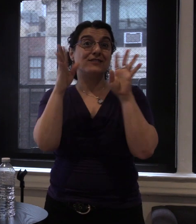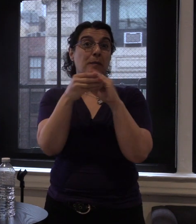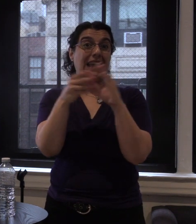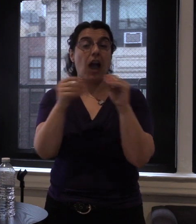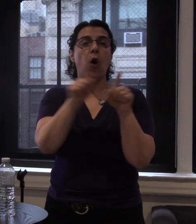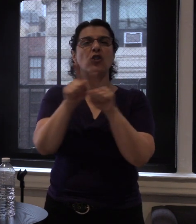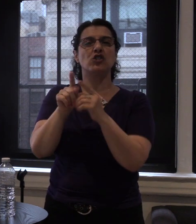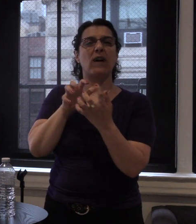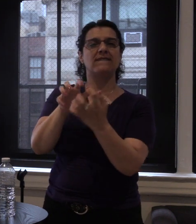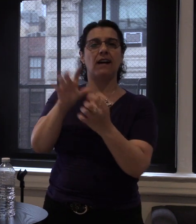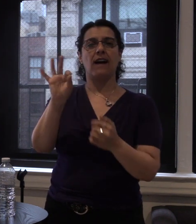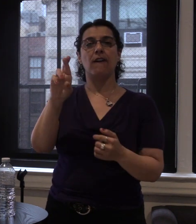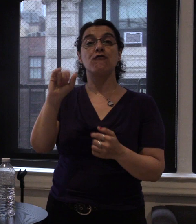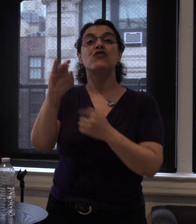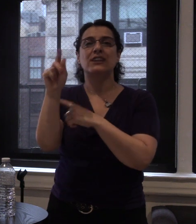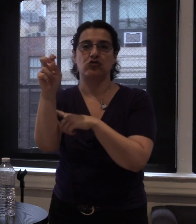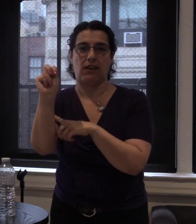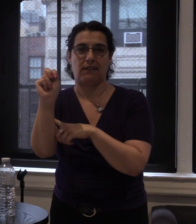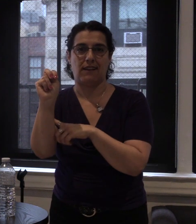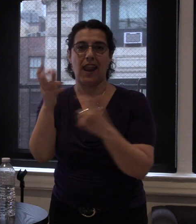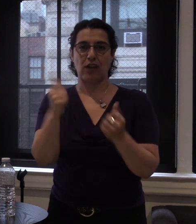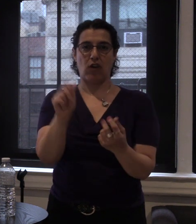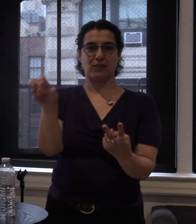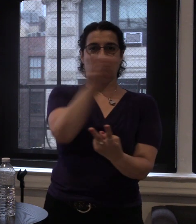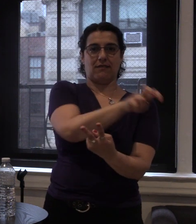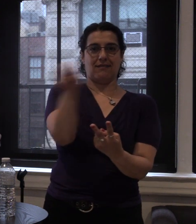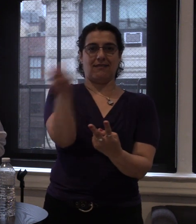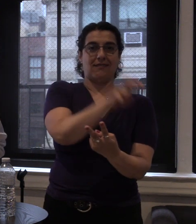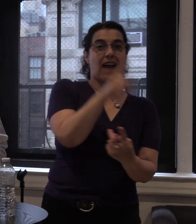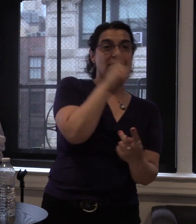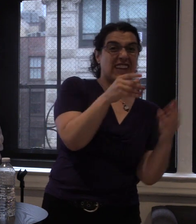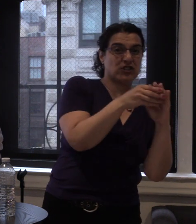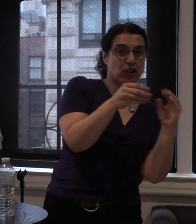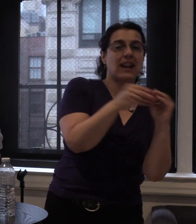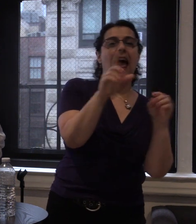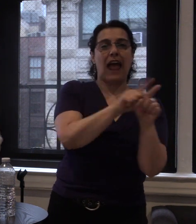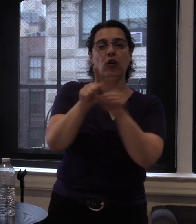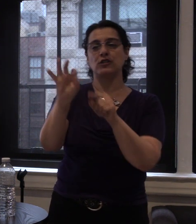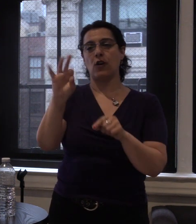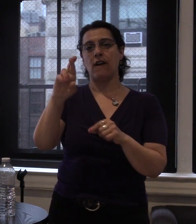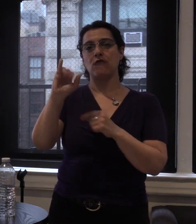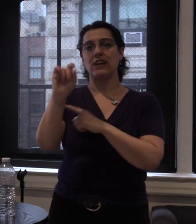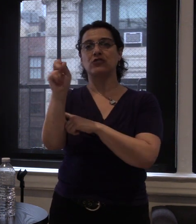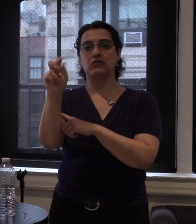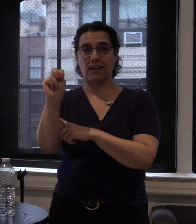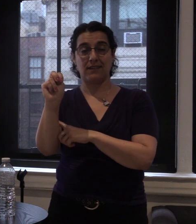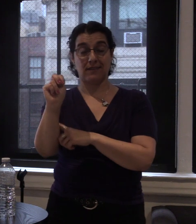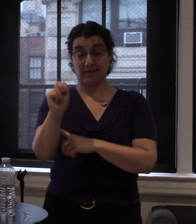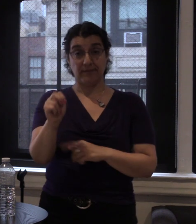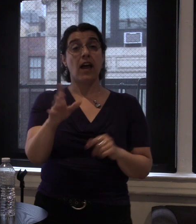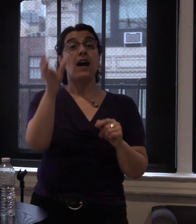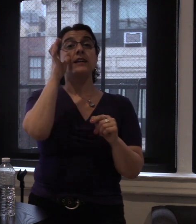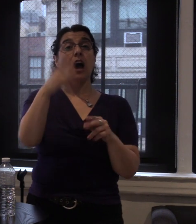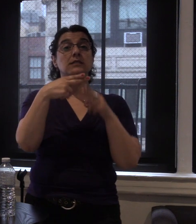also friction, and I try to shift between the two. And I'm really inspired by a